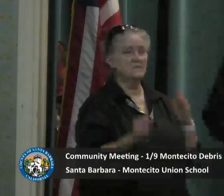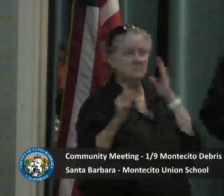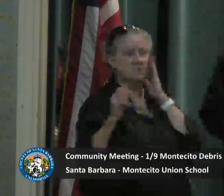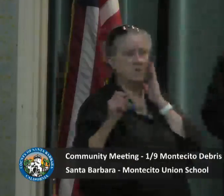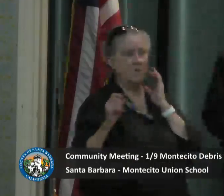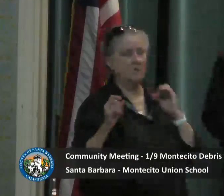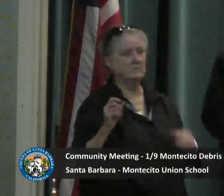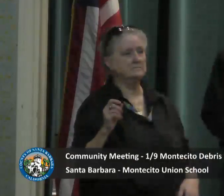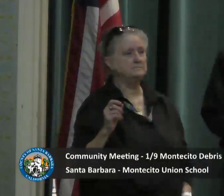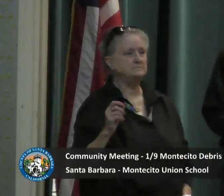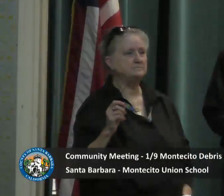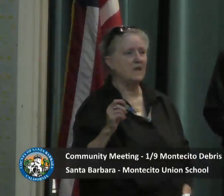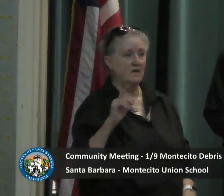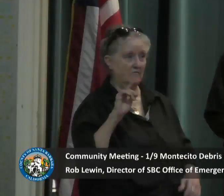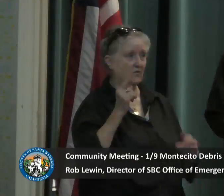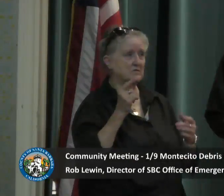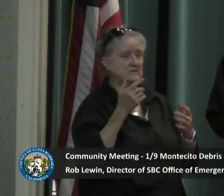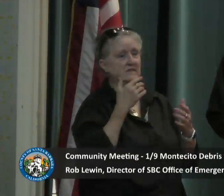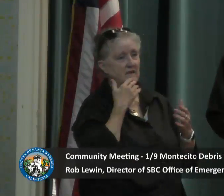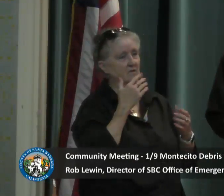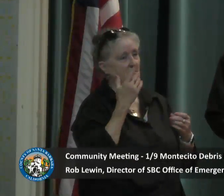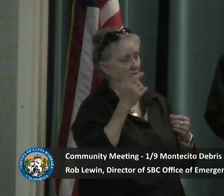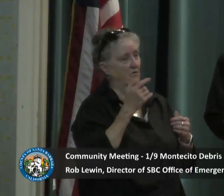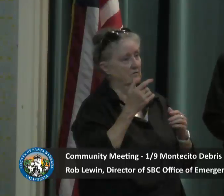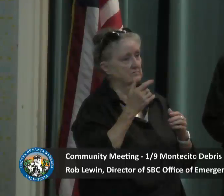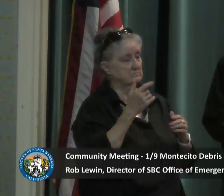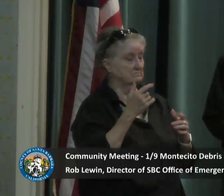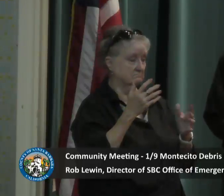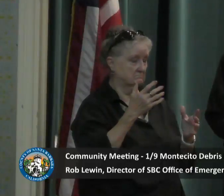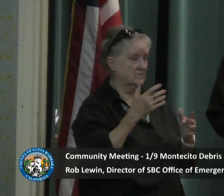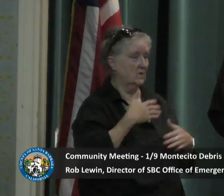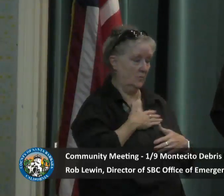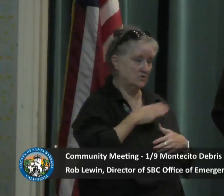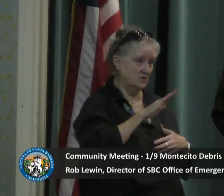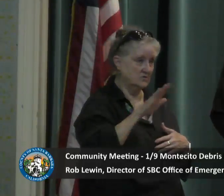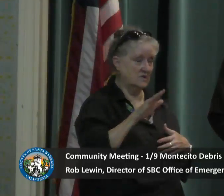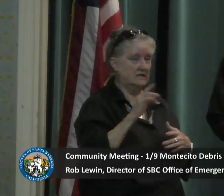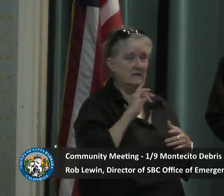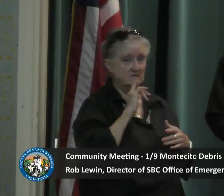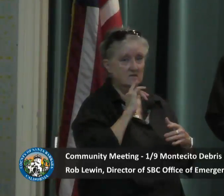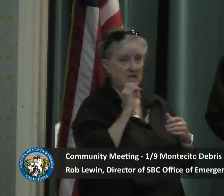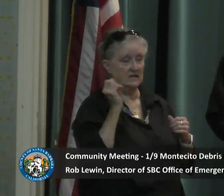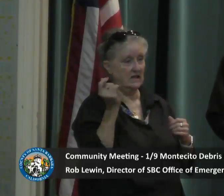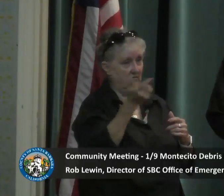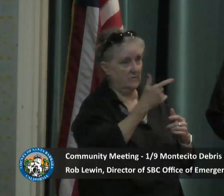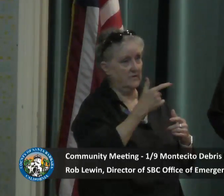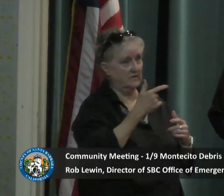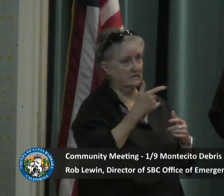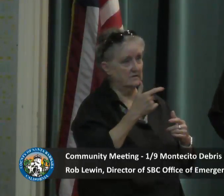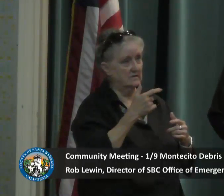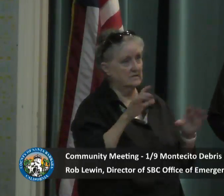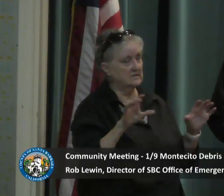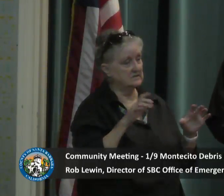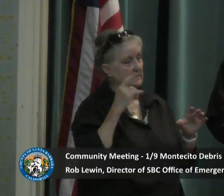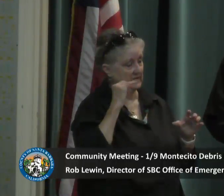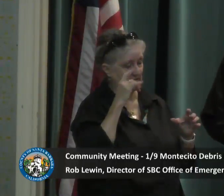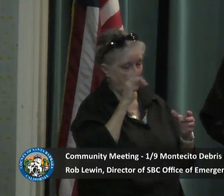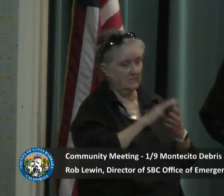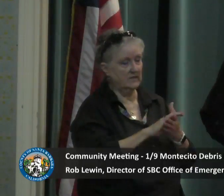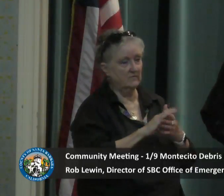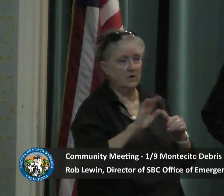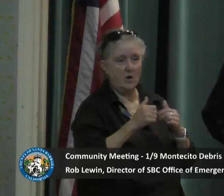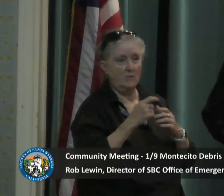So, first of all, thank you for your thank. And I assure you that everybody does this because they believe in it. We're all